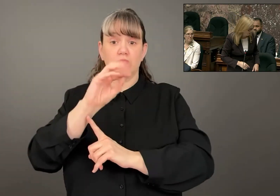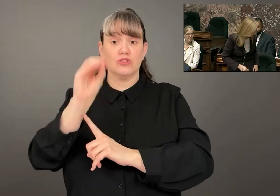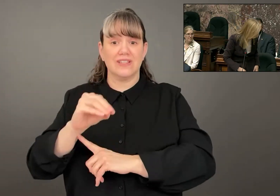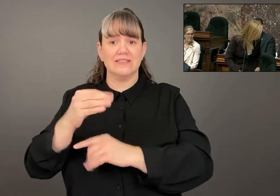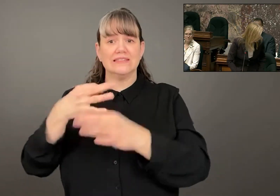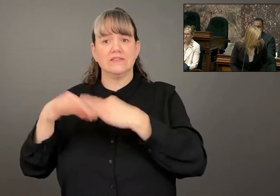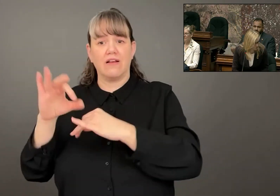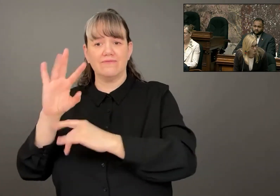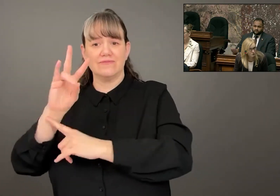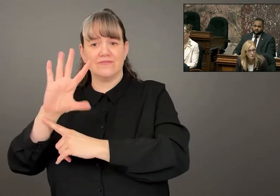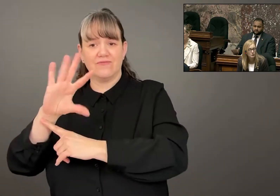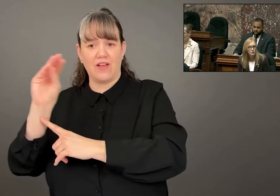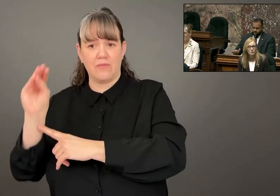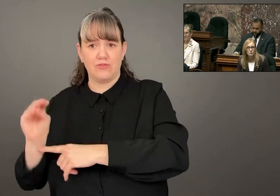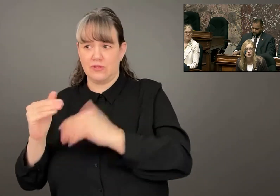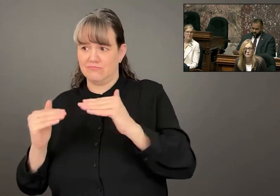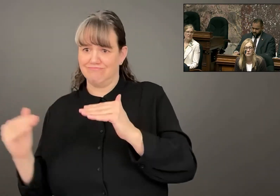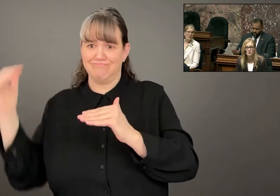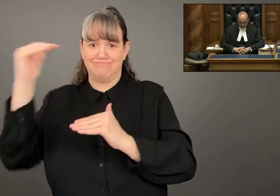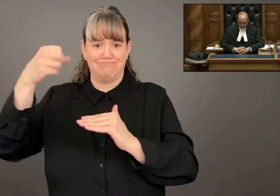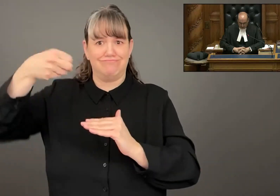do it.